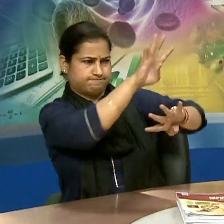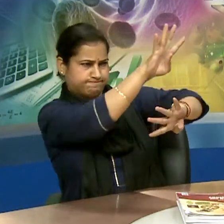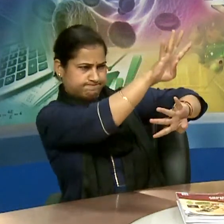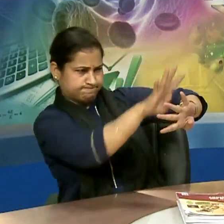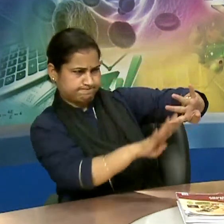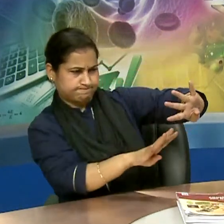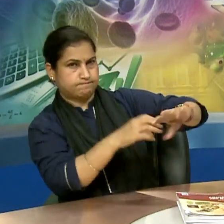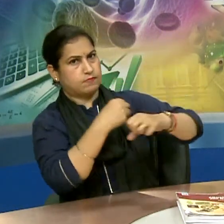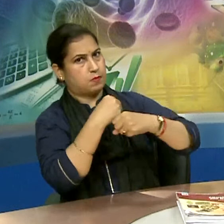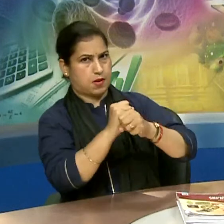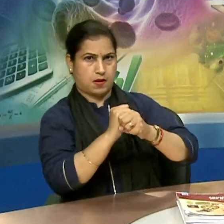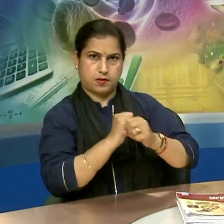In first column,